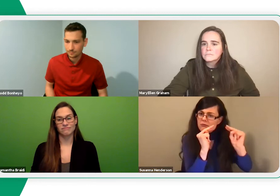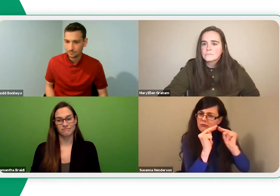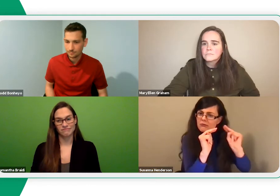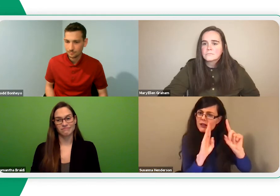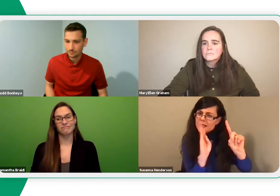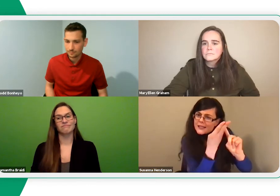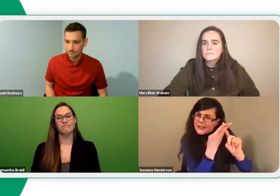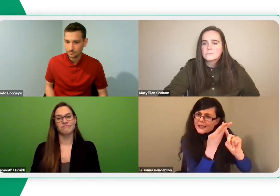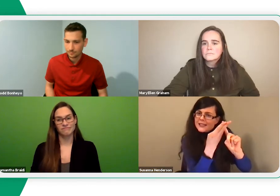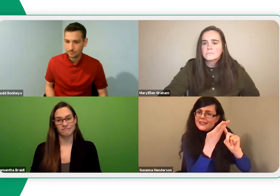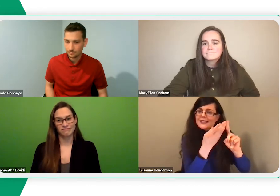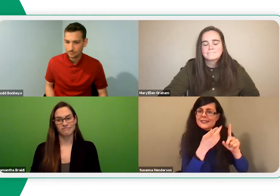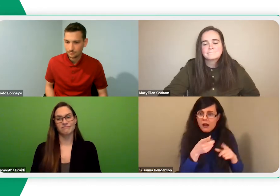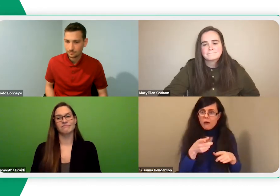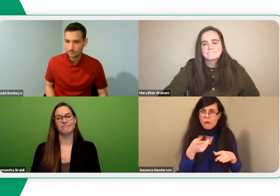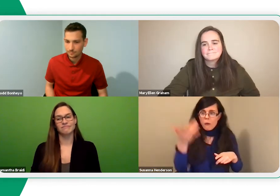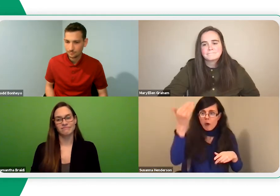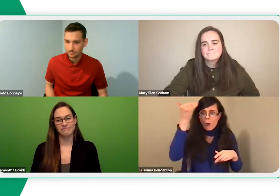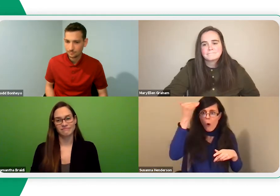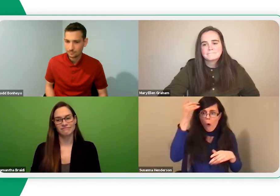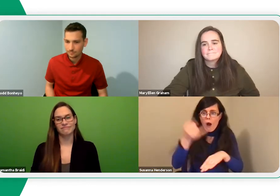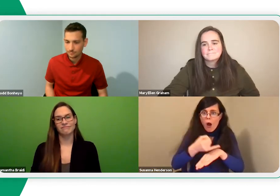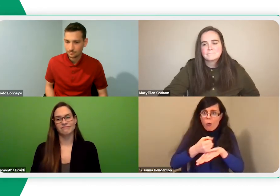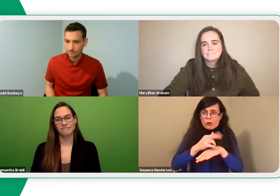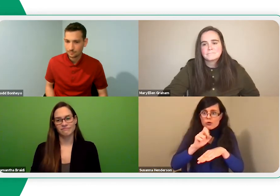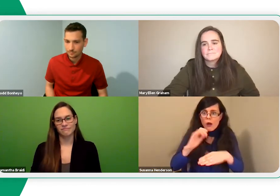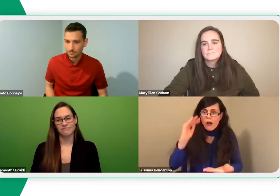or anything? And so